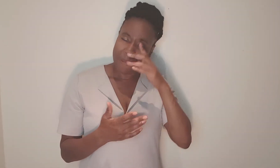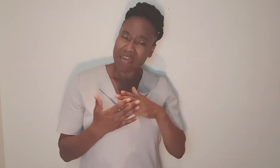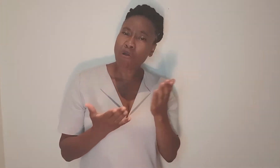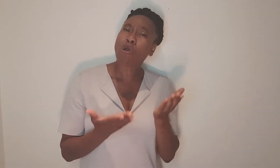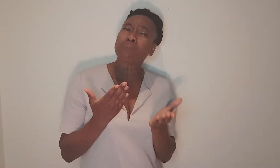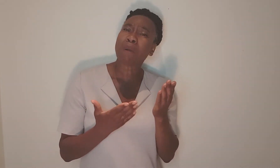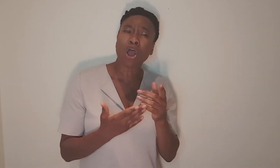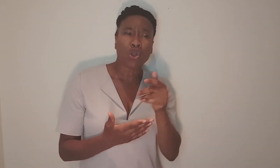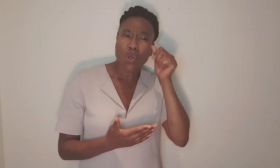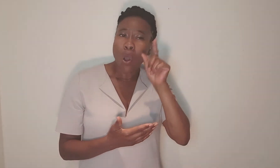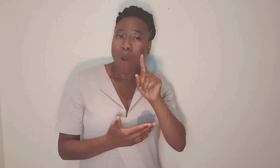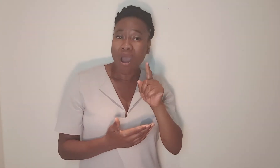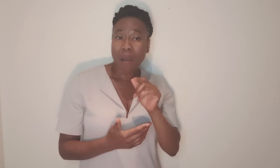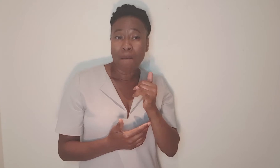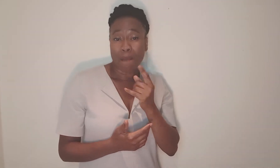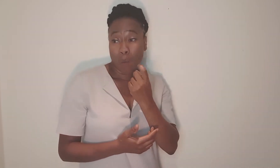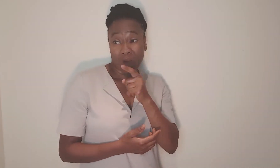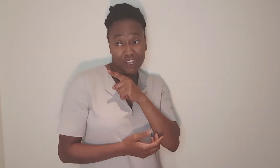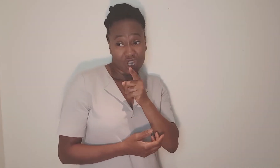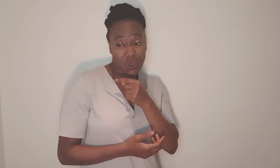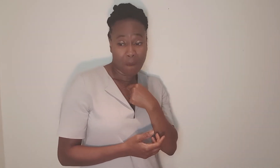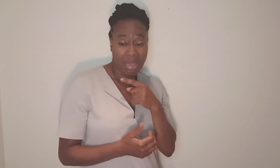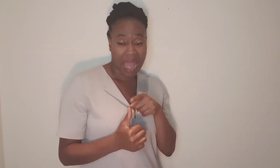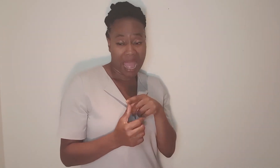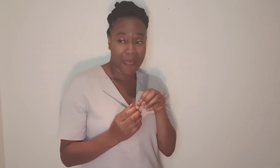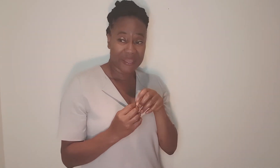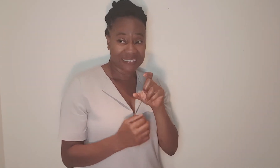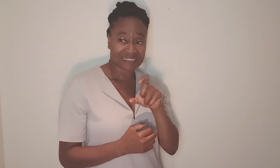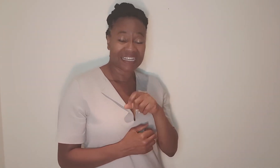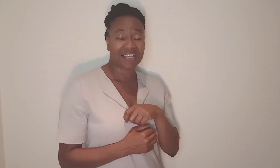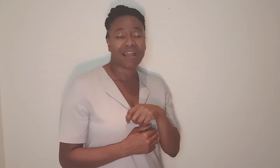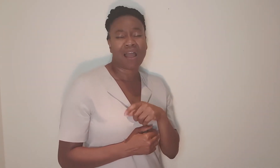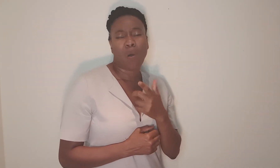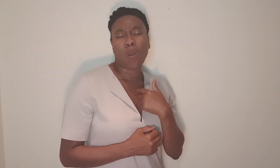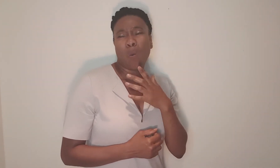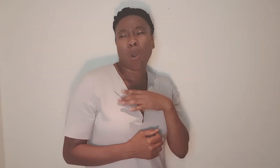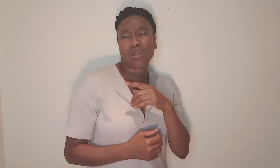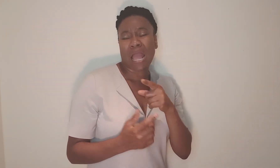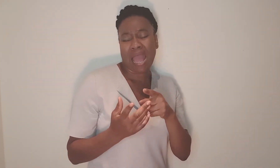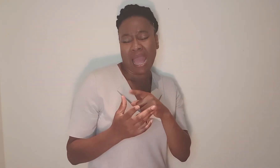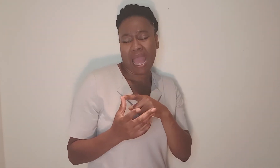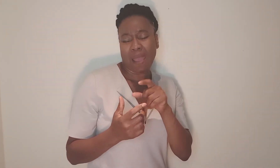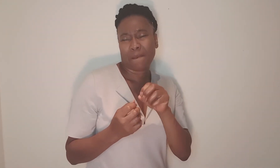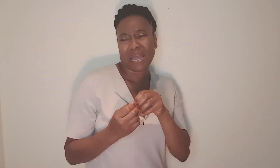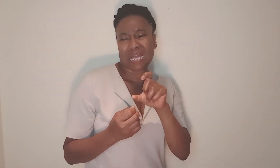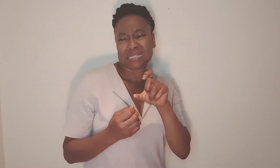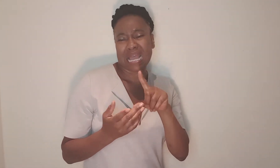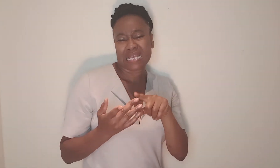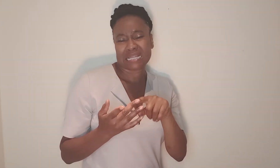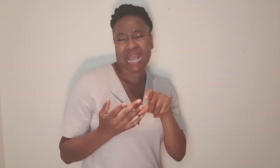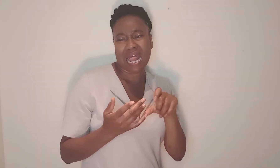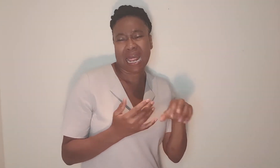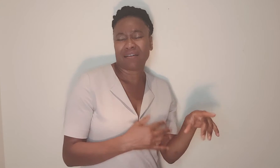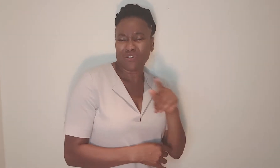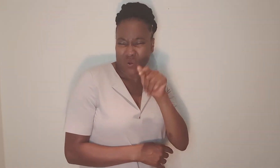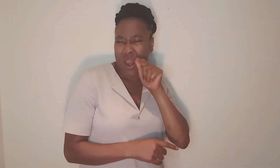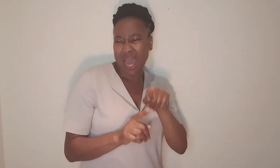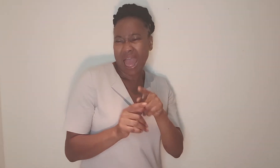ABC because we're all looking to be completed, aren't we? Like the alphabet, I guess. And then the bus jolted and I bumped my head on the window, which